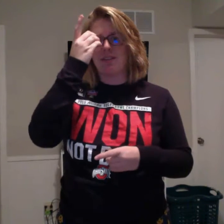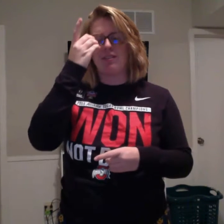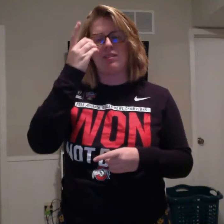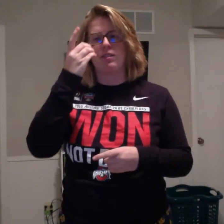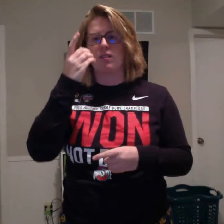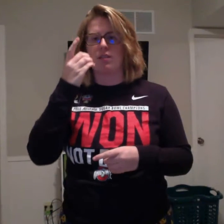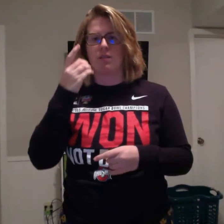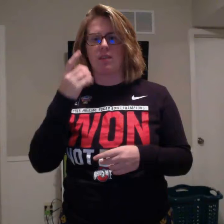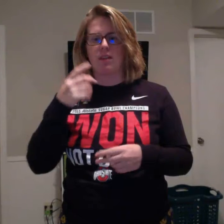problems.